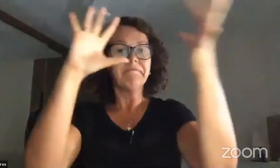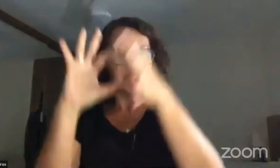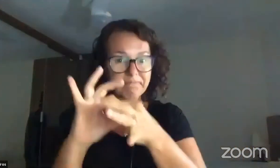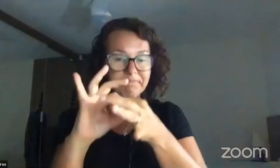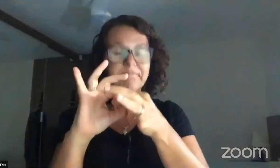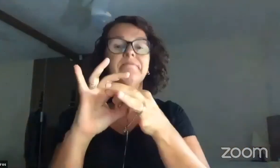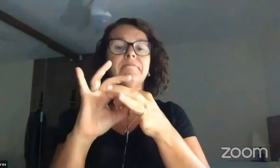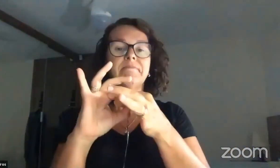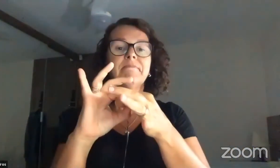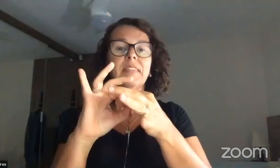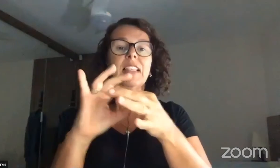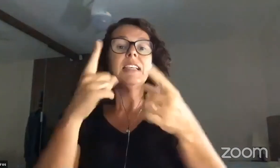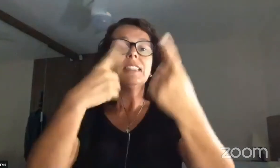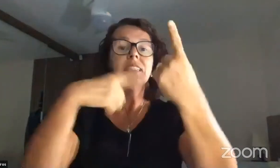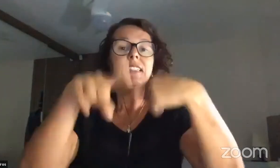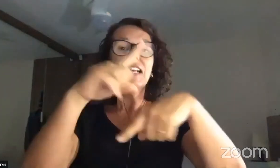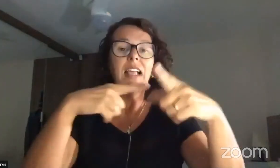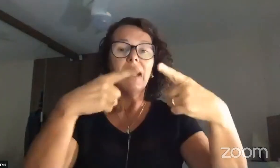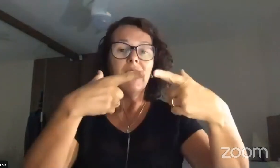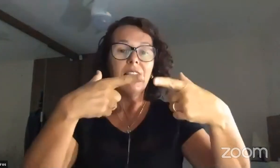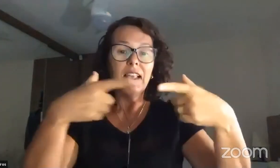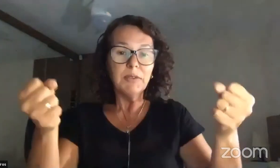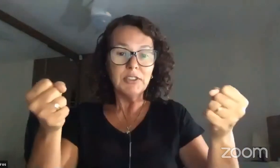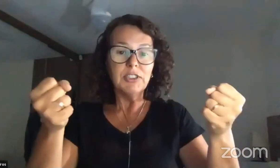She's a well-renowned professor.